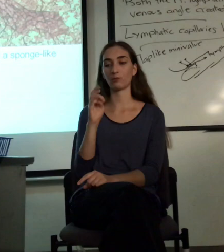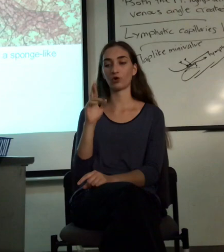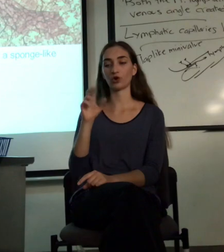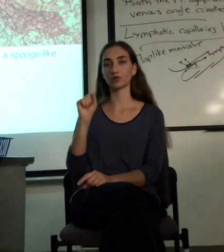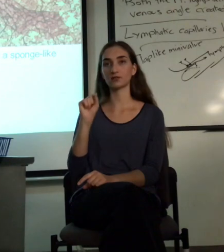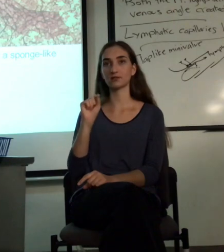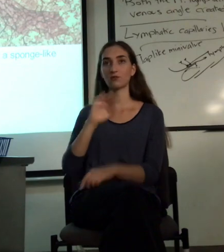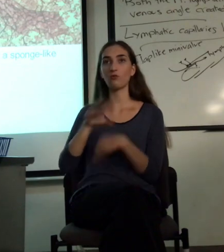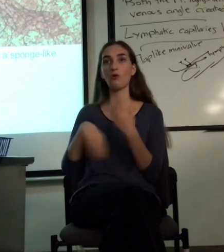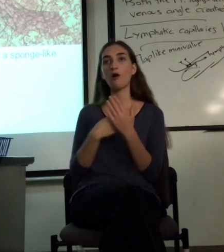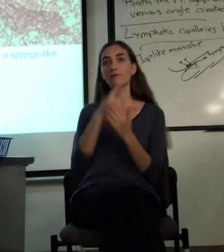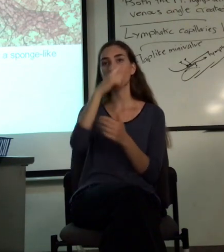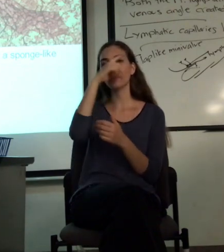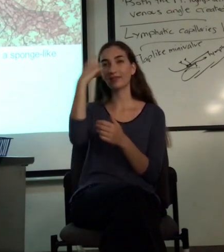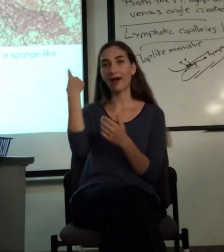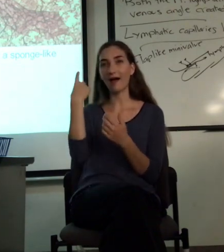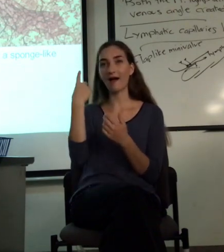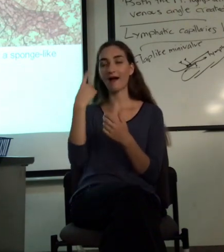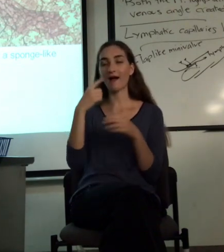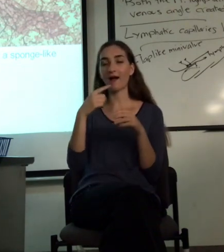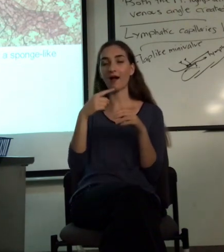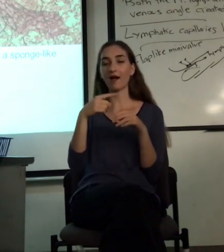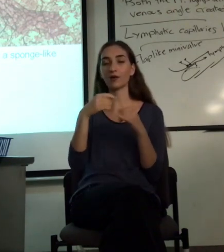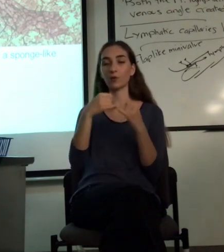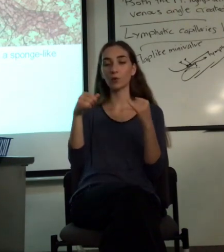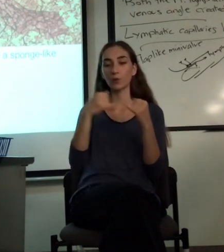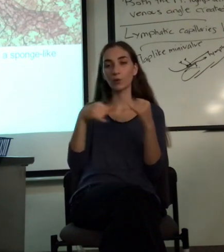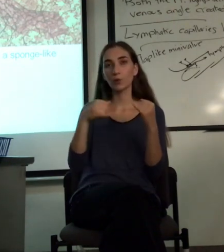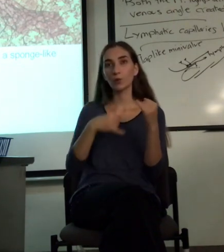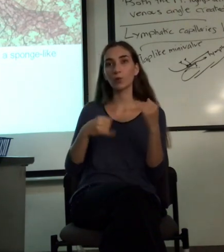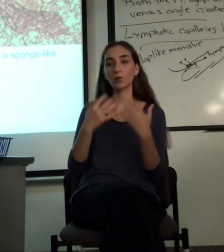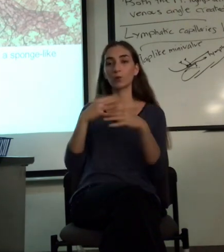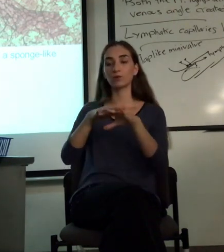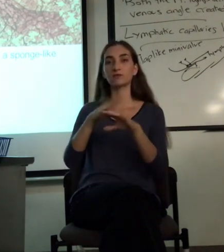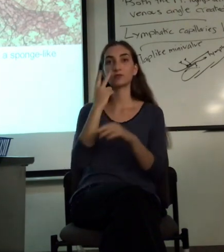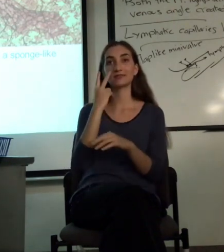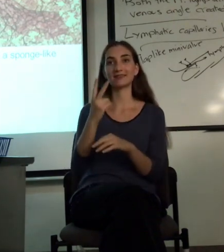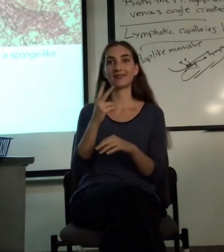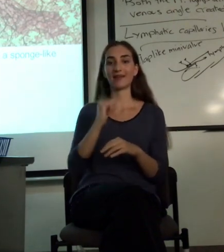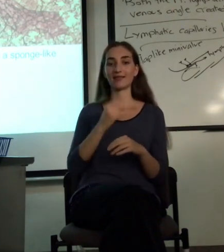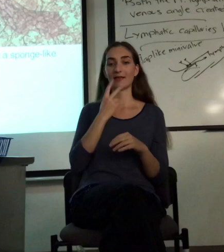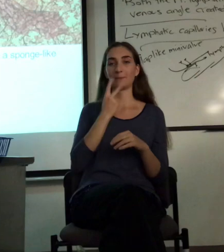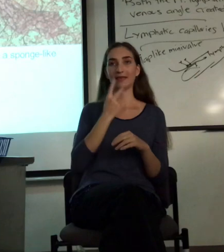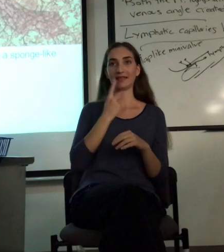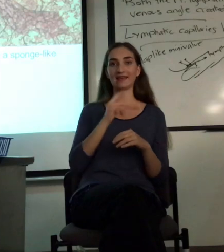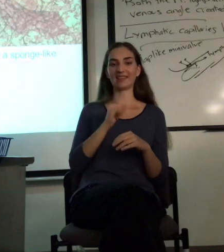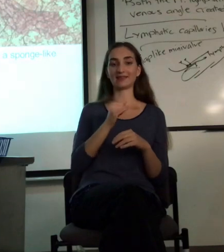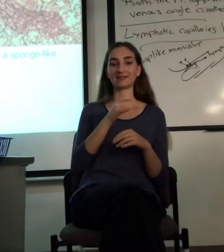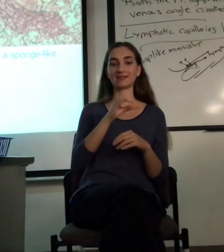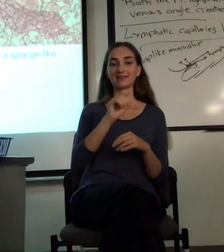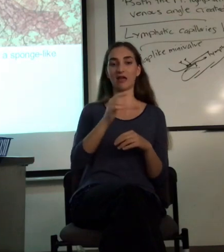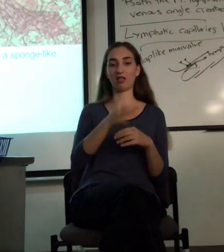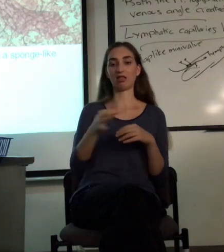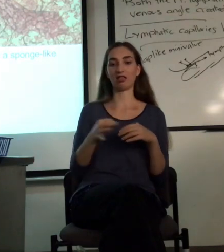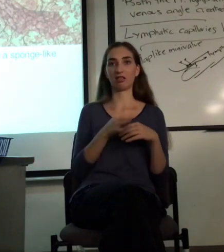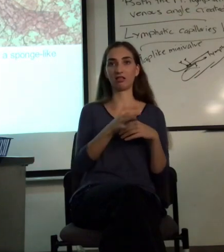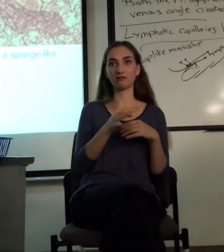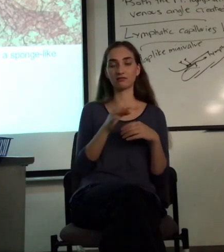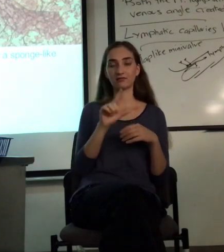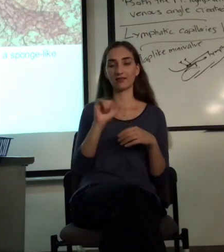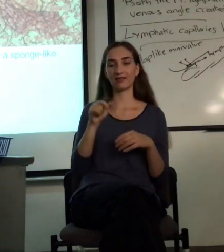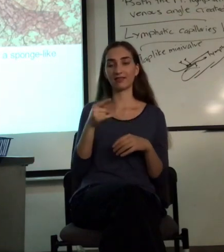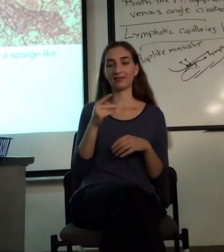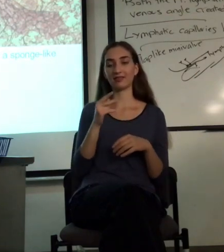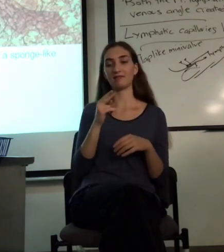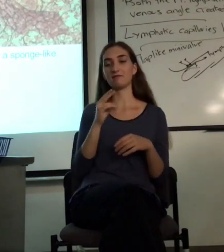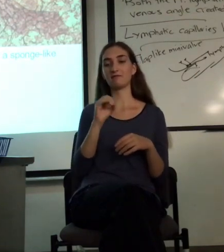All the blackish fibers you're seeing, all the pinkish stuff, those are the cells, probably lymphocytes. There are other kinds of cells here. I just listed